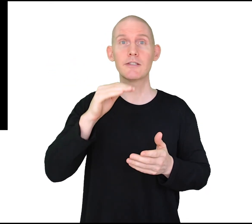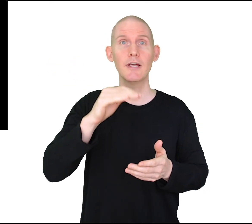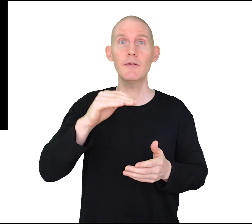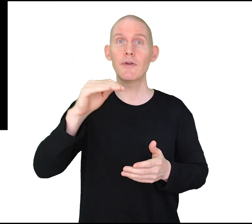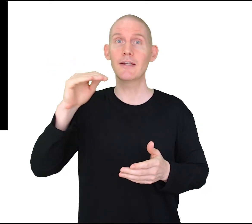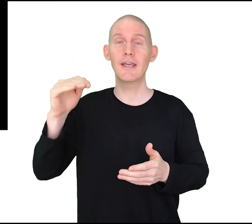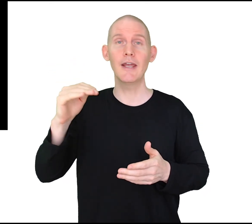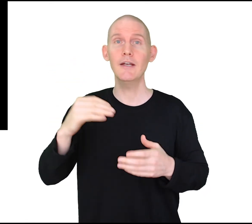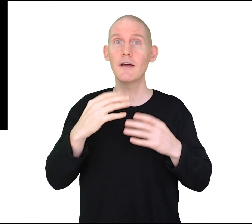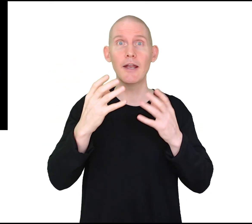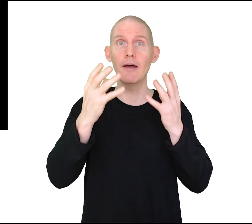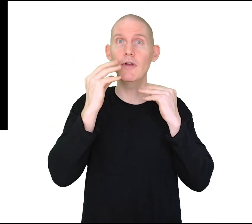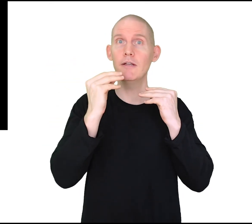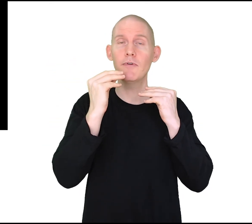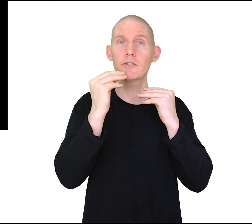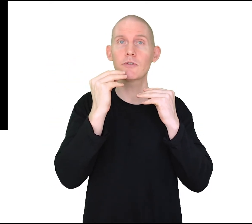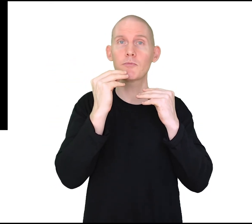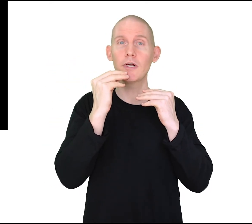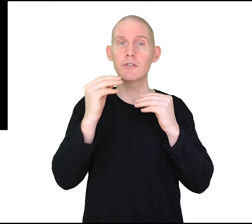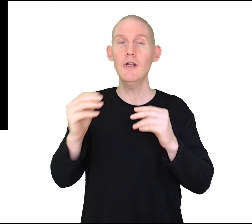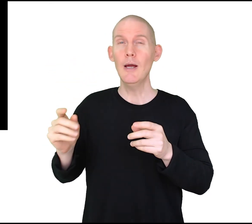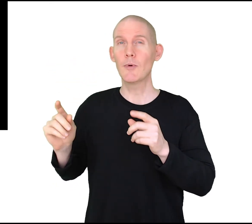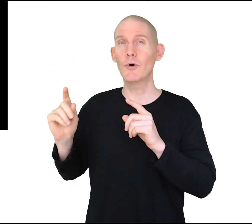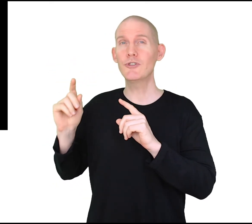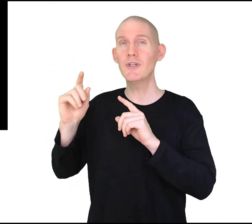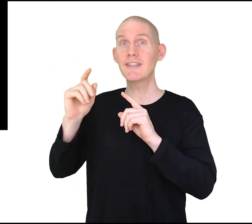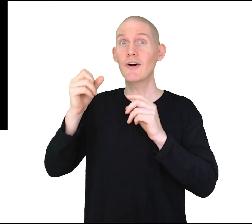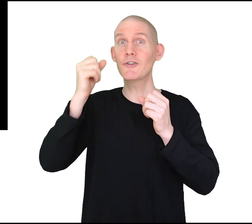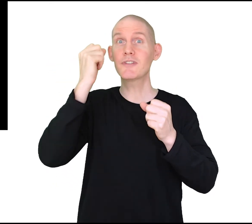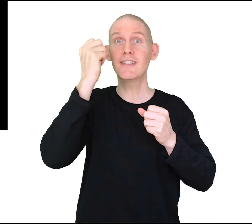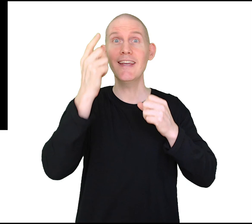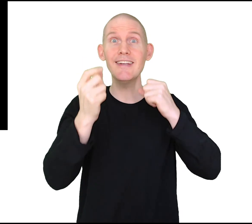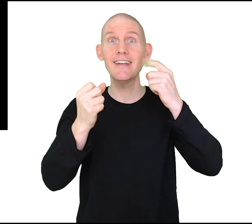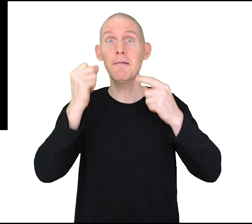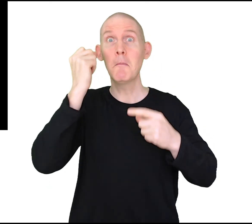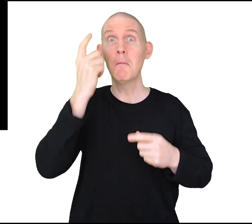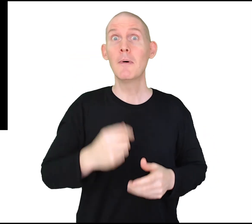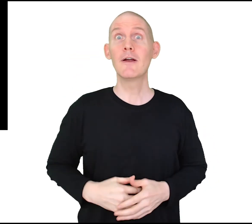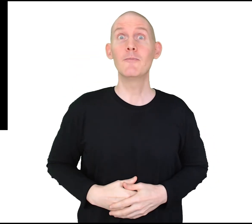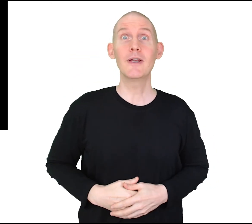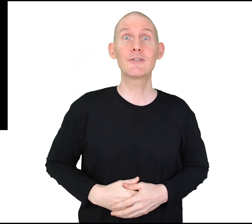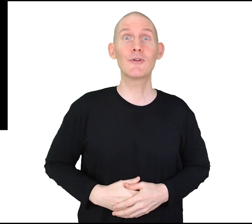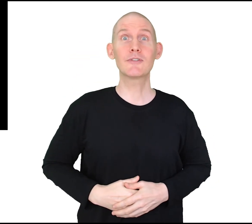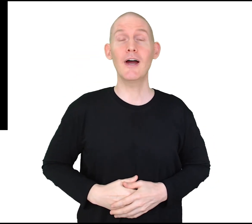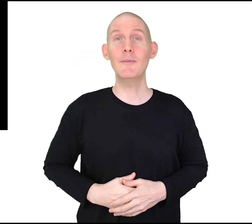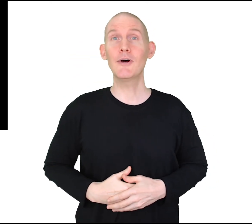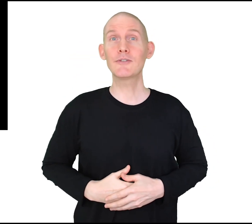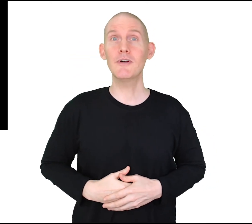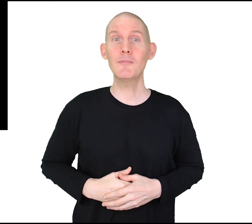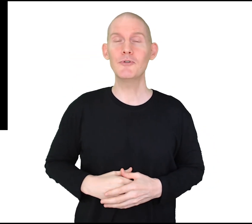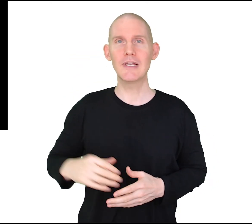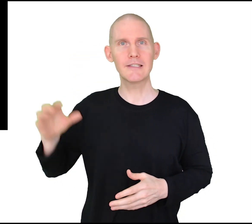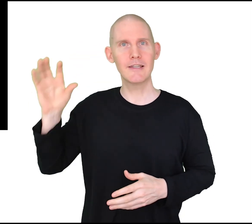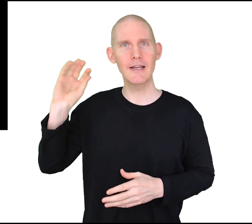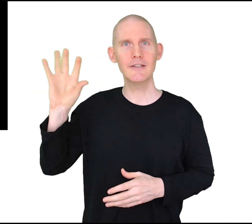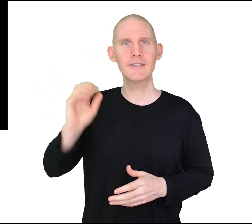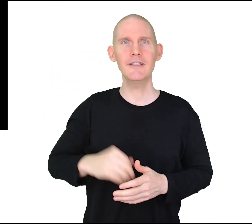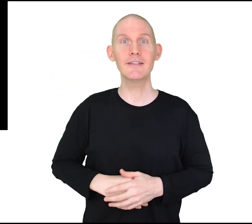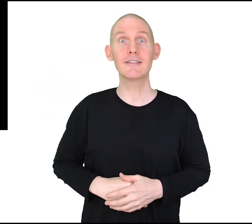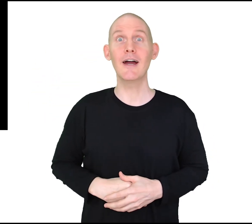Seth and can and not have any facial expression. But once you get to understanding, make sure those eyebrows are up. When you get to the end of the sentence,